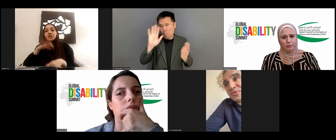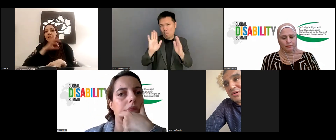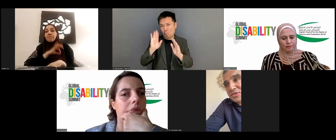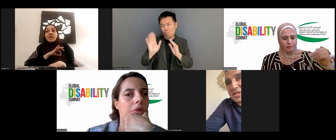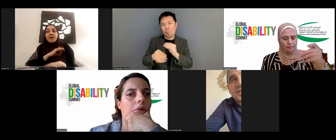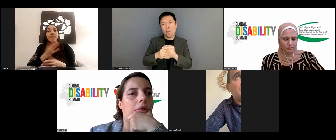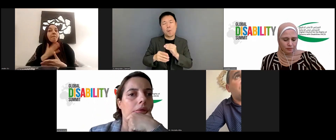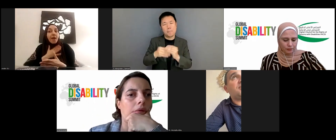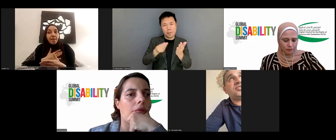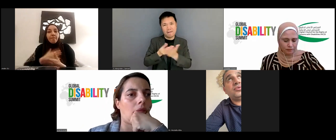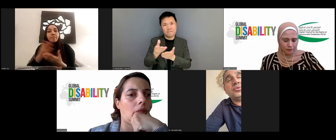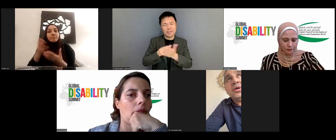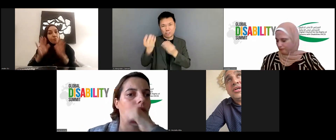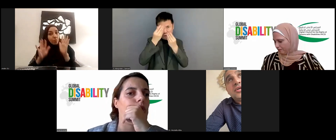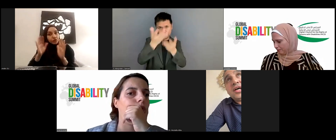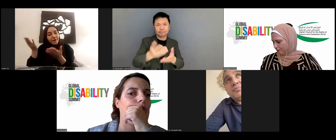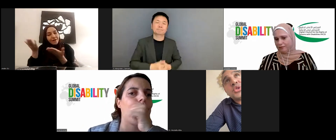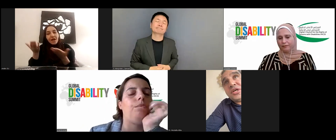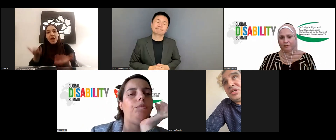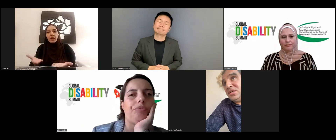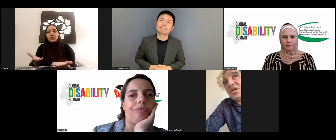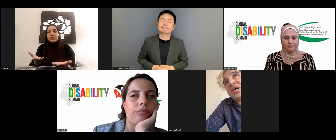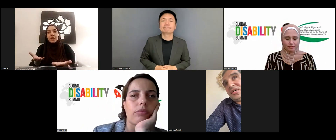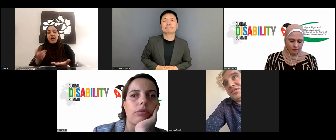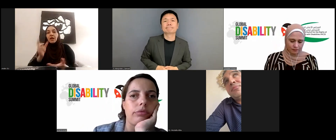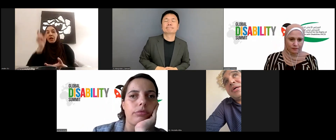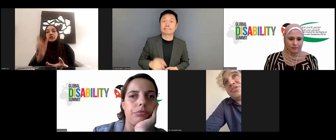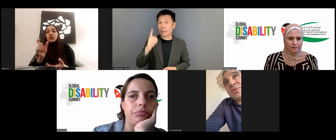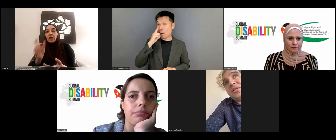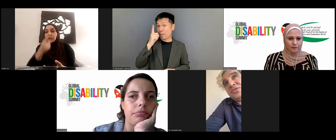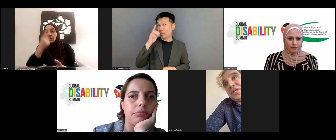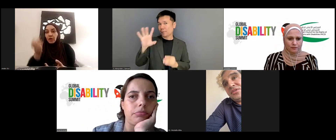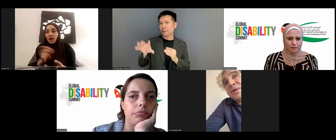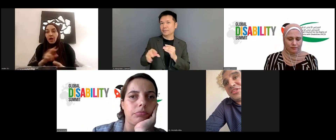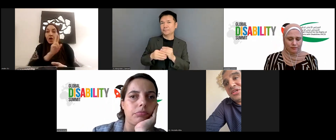of related to sharing the